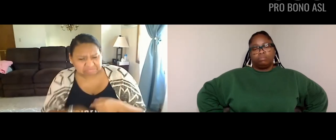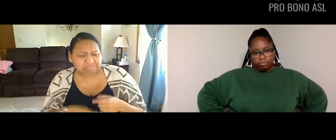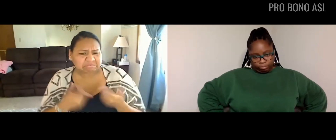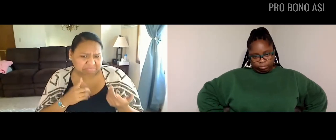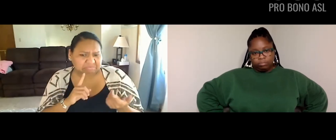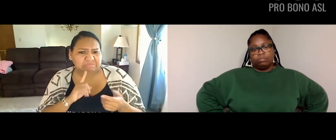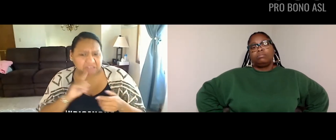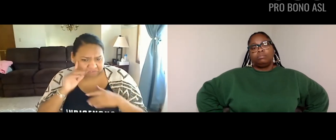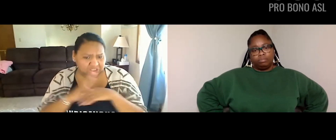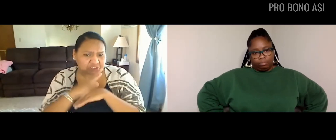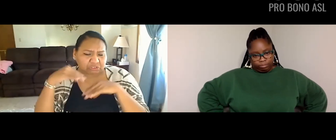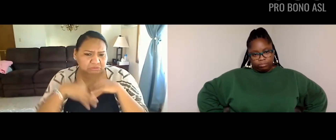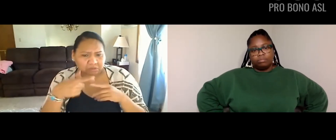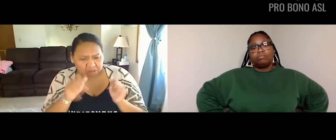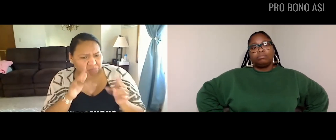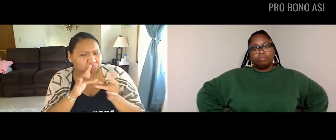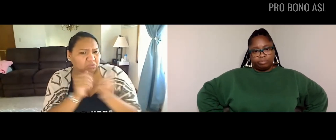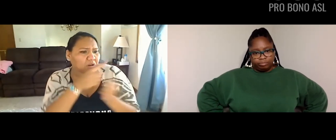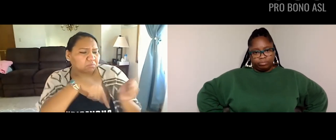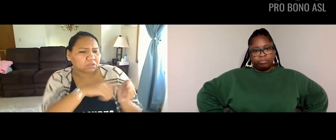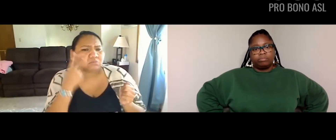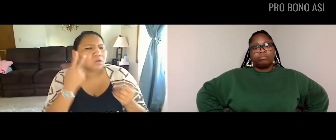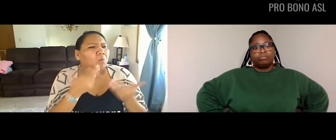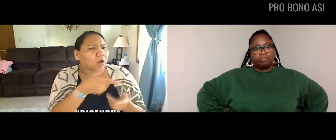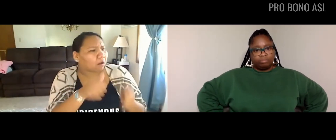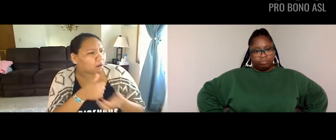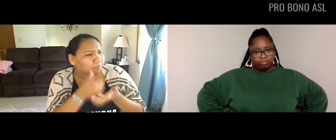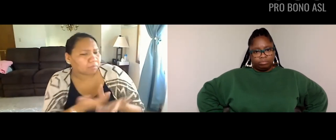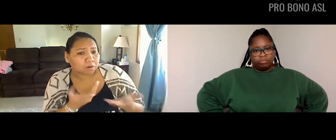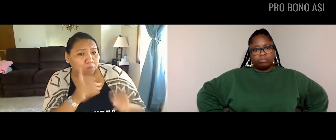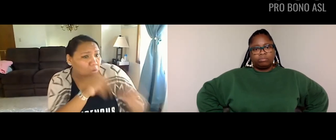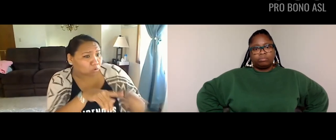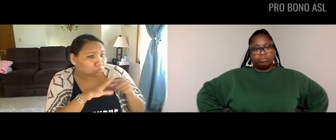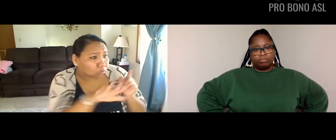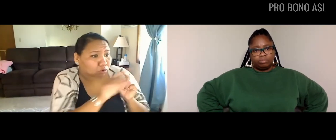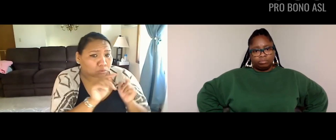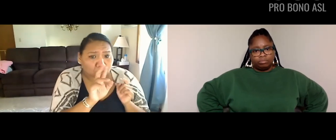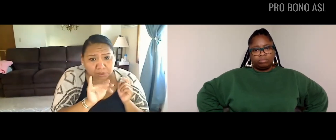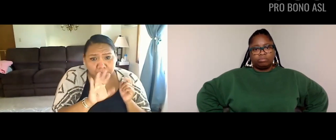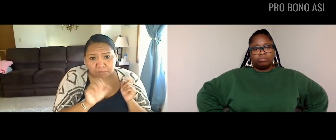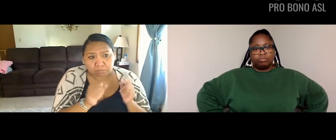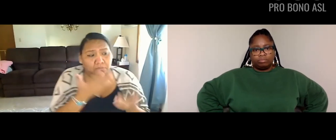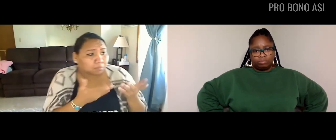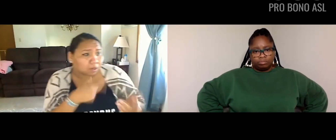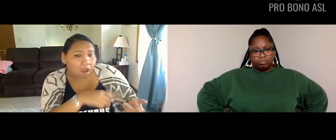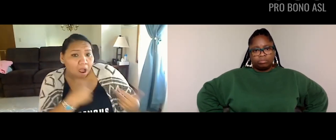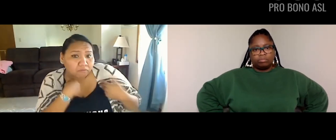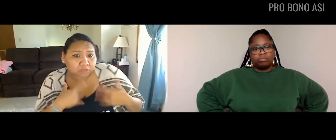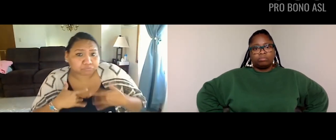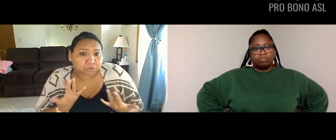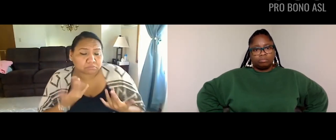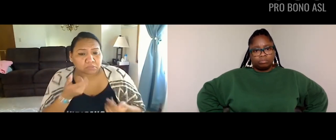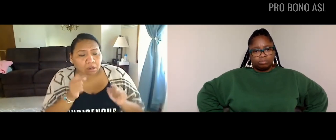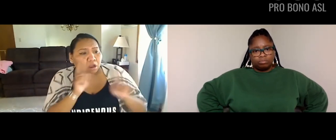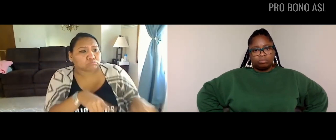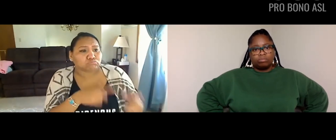this Heritage Month that we have. I know in California there's a lot of tribes there, so you can contact the Indigenous persons there and ask how